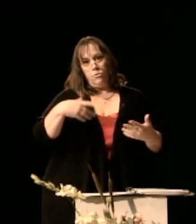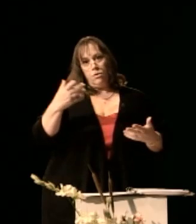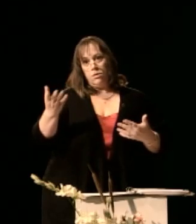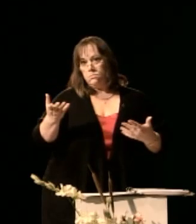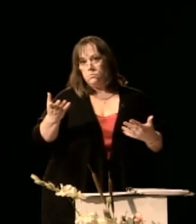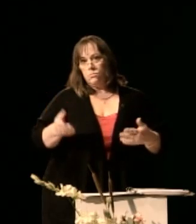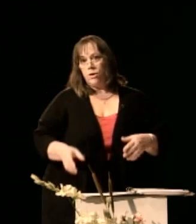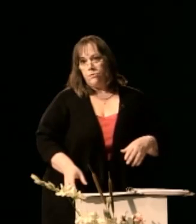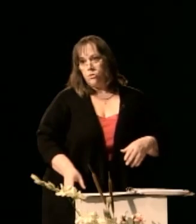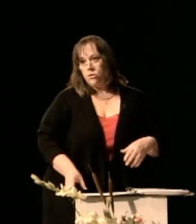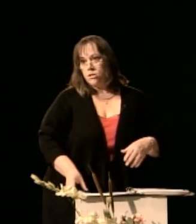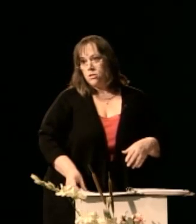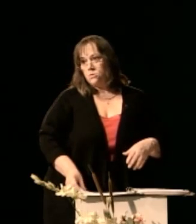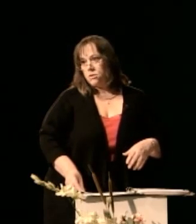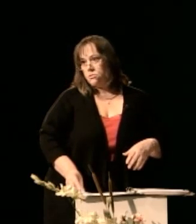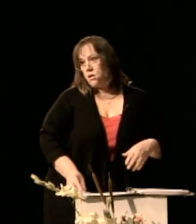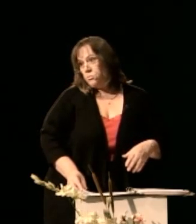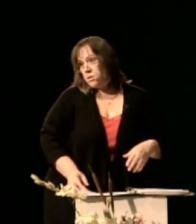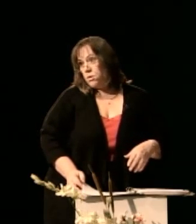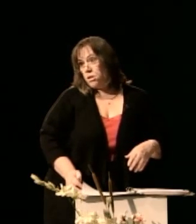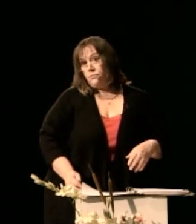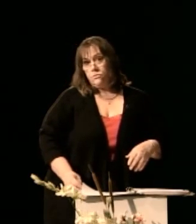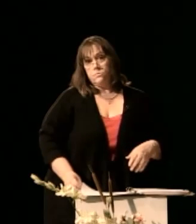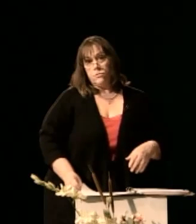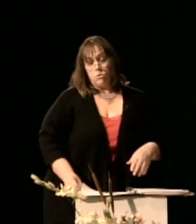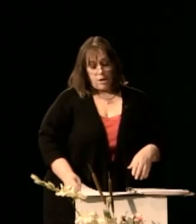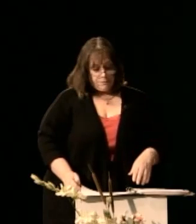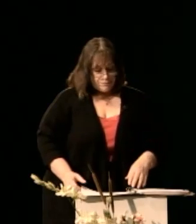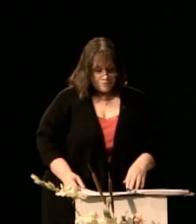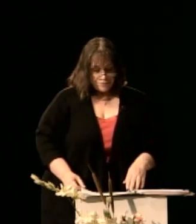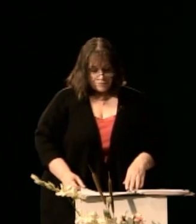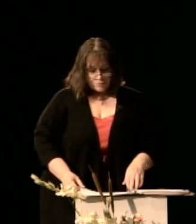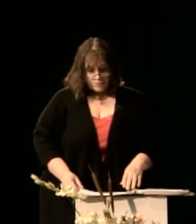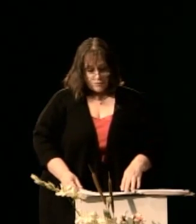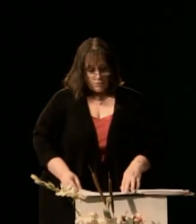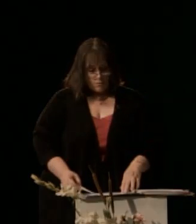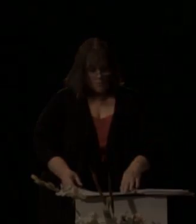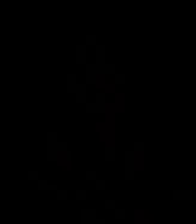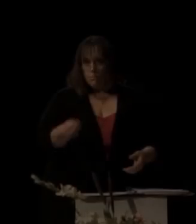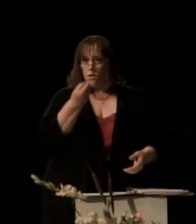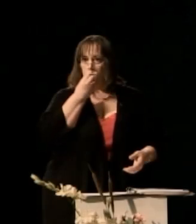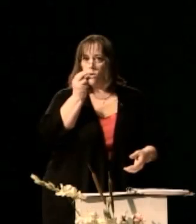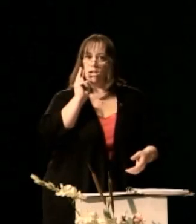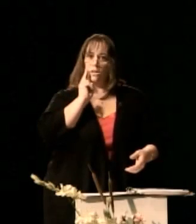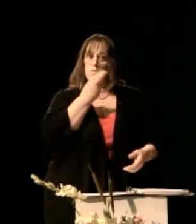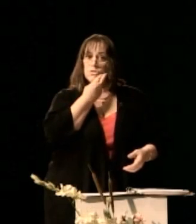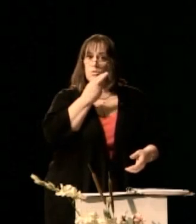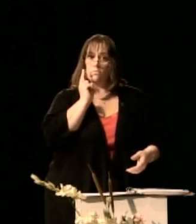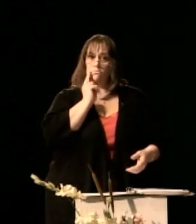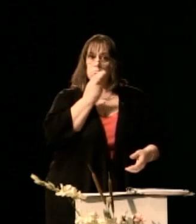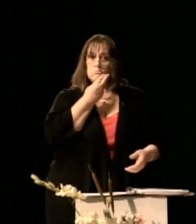or whatever you need to do to help someone leave, okay? You want to eat at a restaurant?